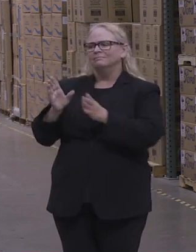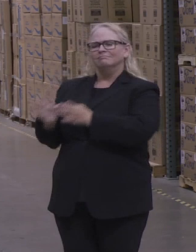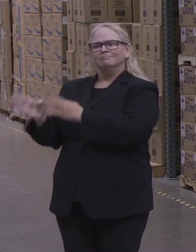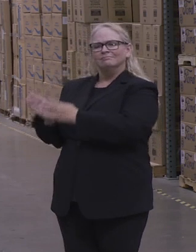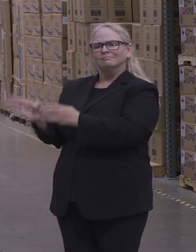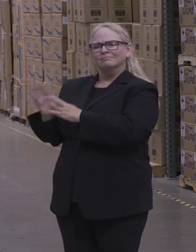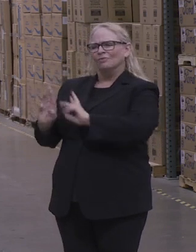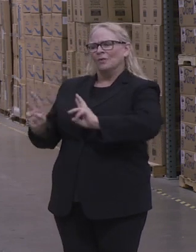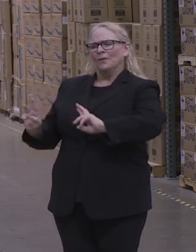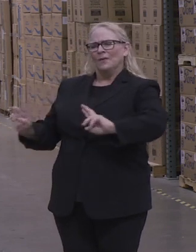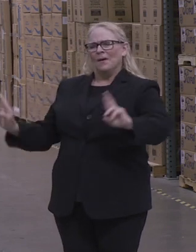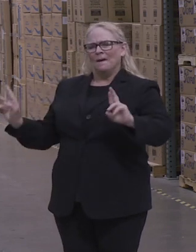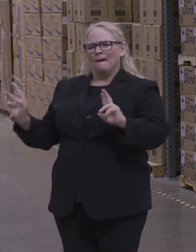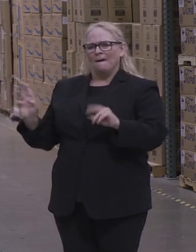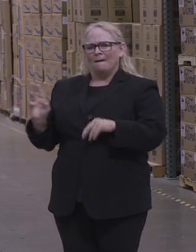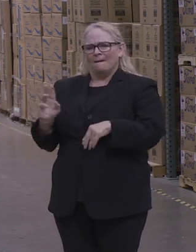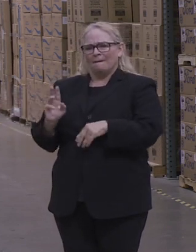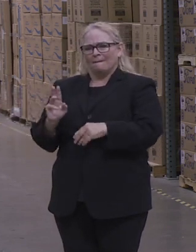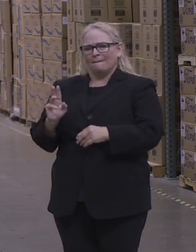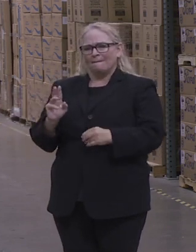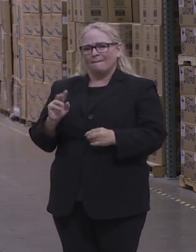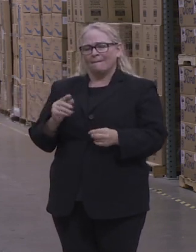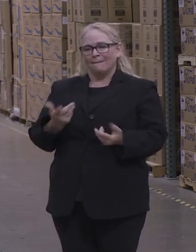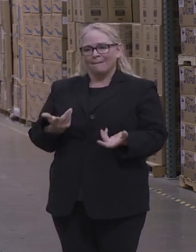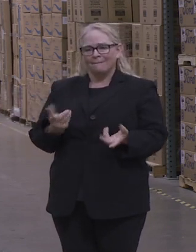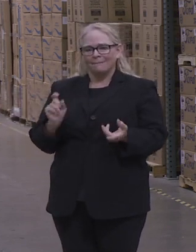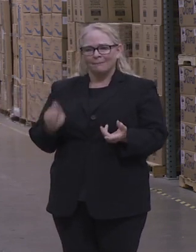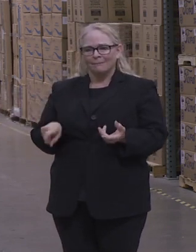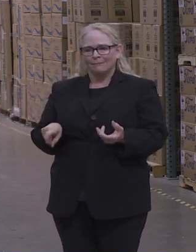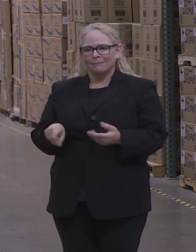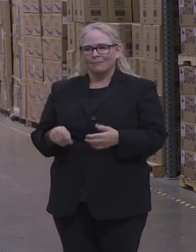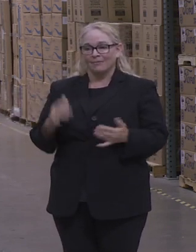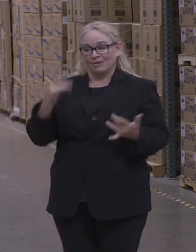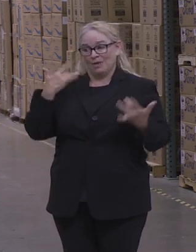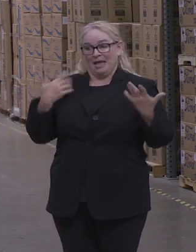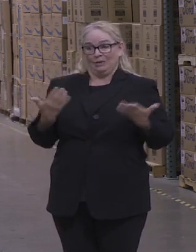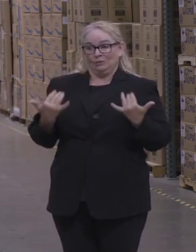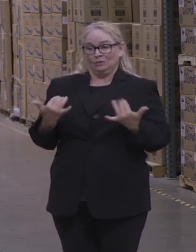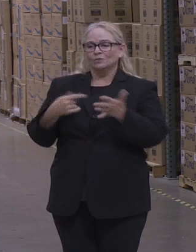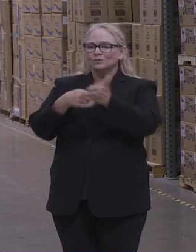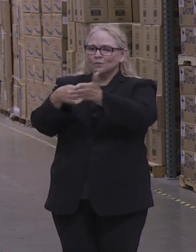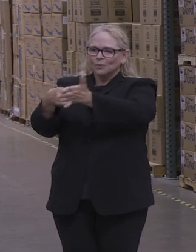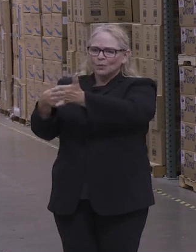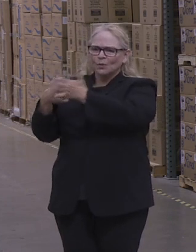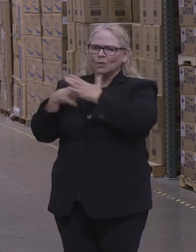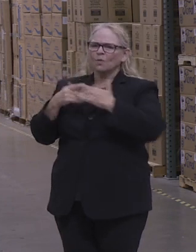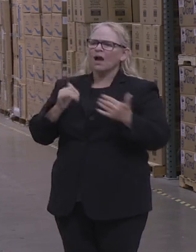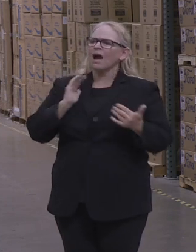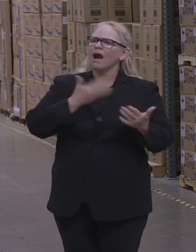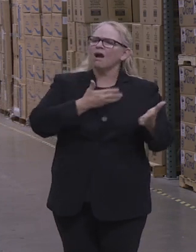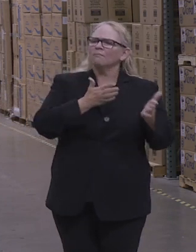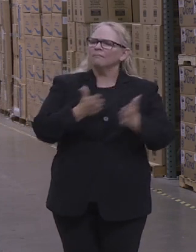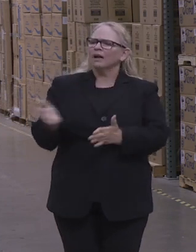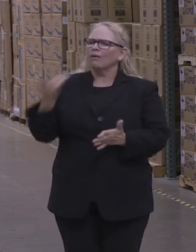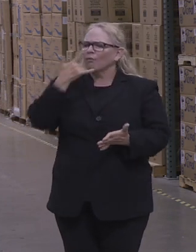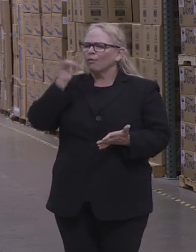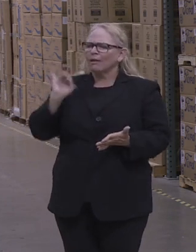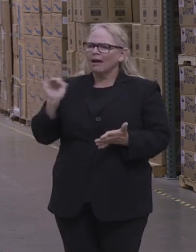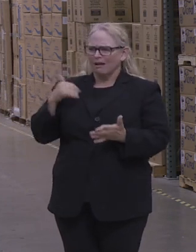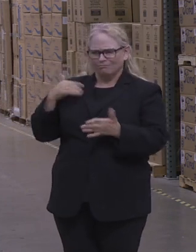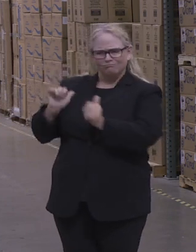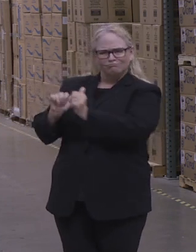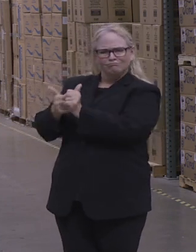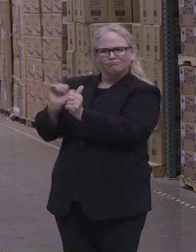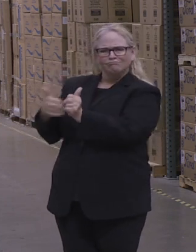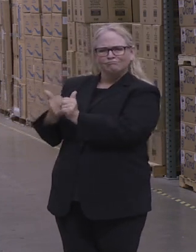today, and that is to set aside a strategy to address prospect of a surge in hospital